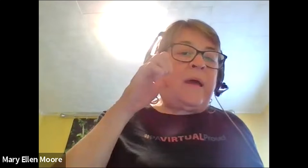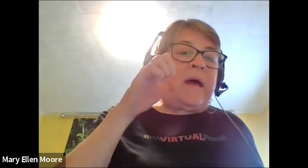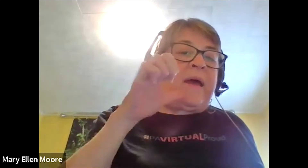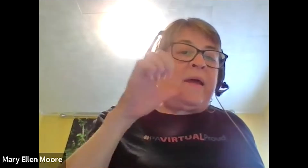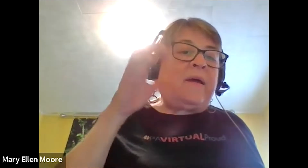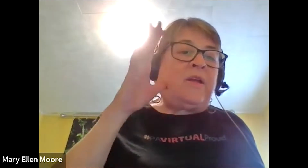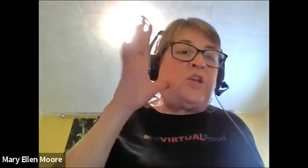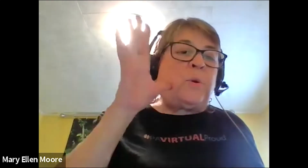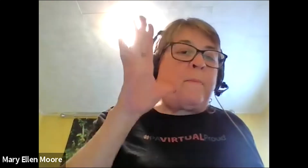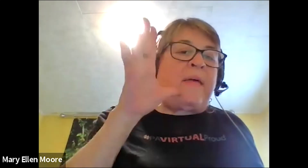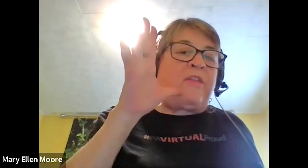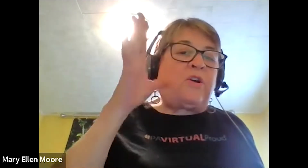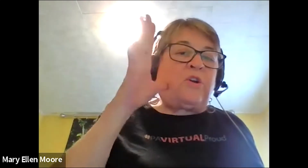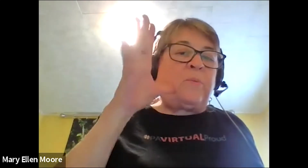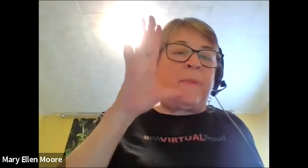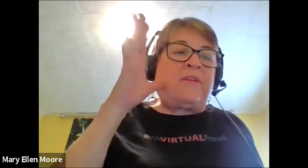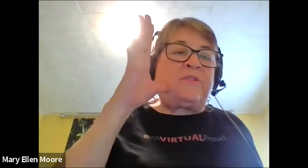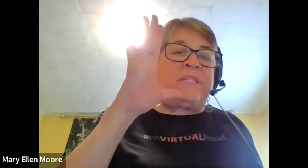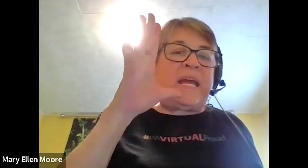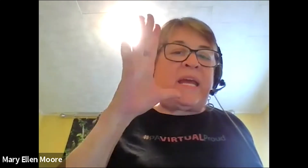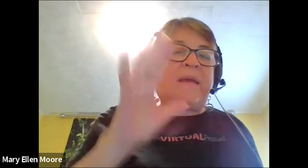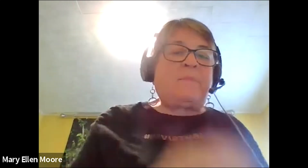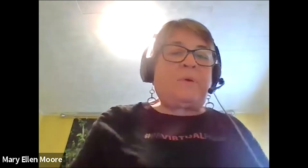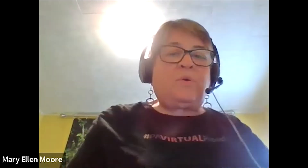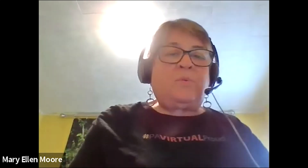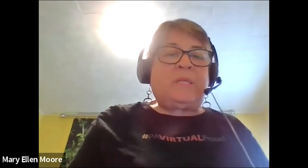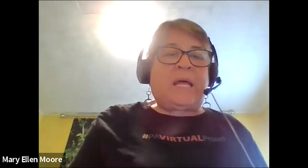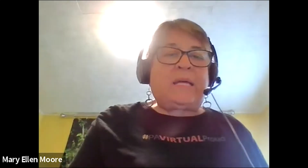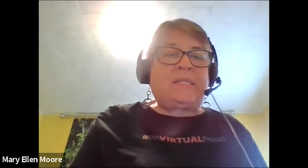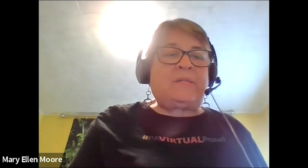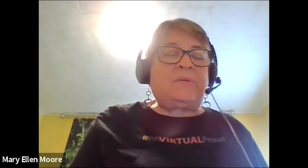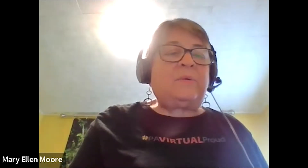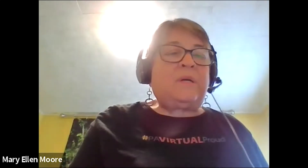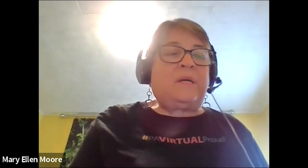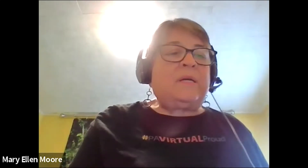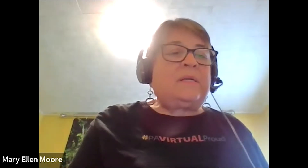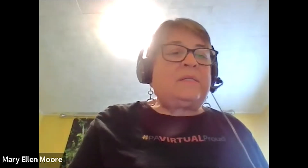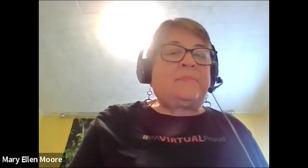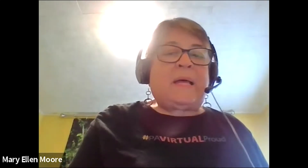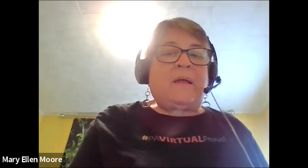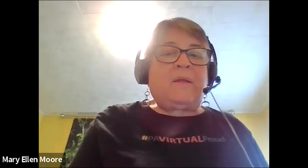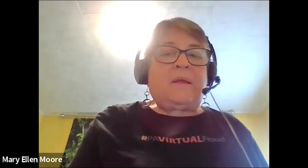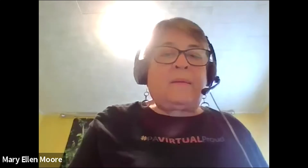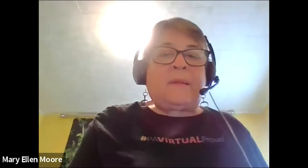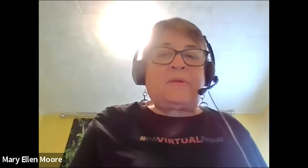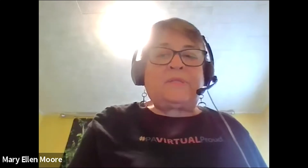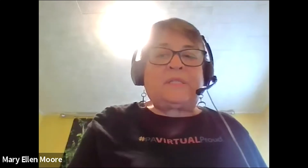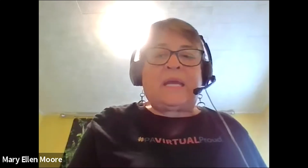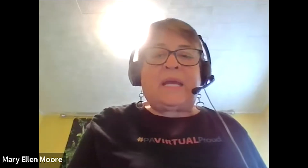Okay. Your mother's name. Who would like to spell a mother's